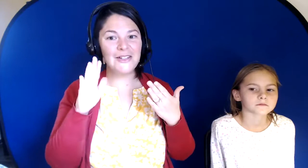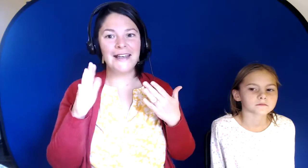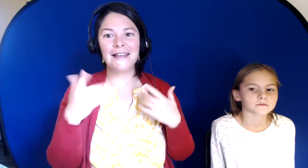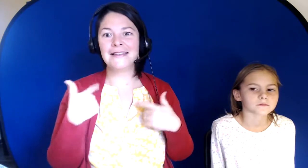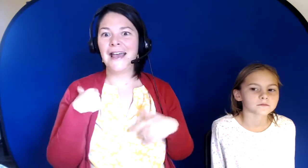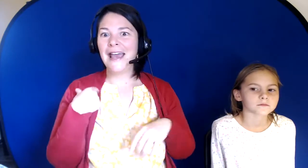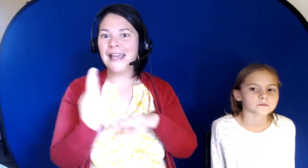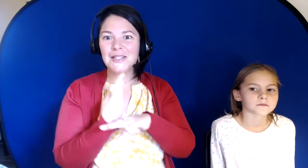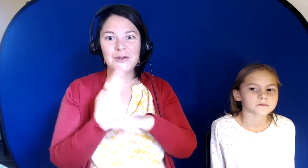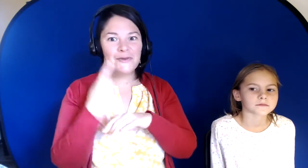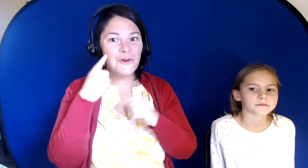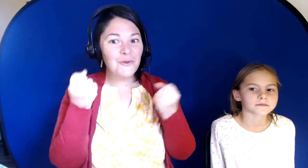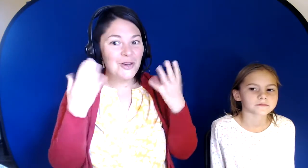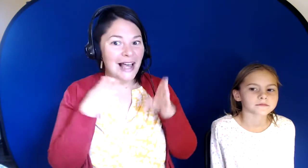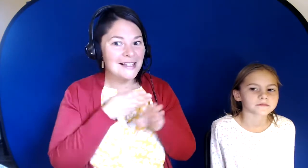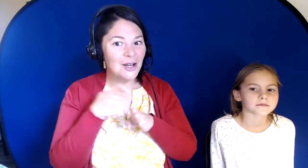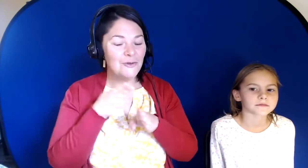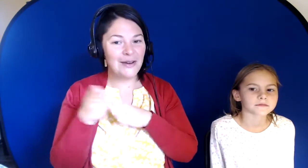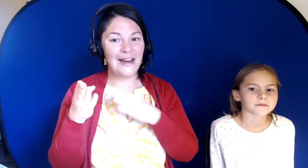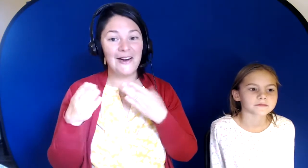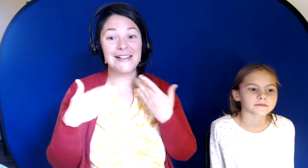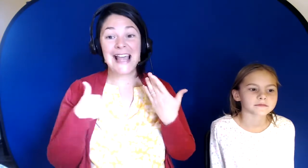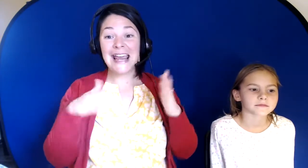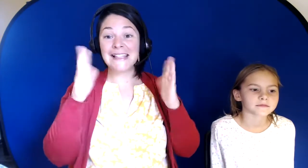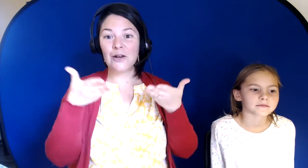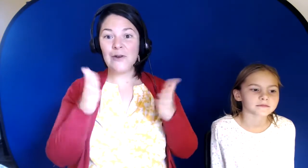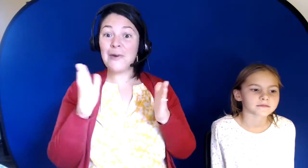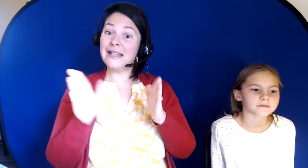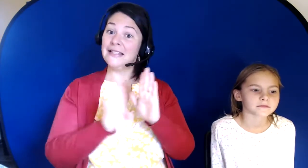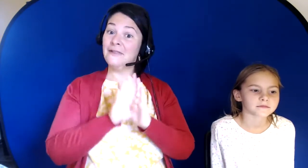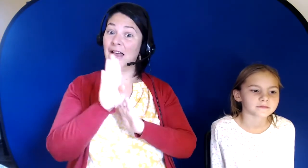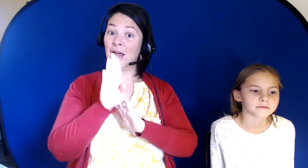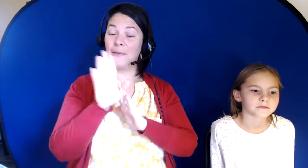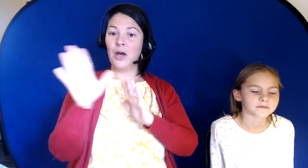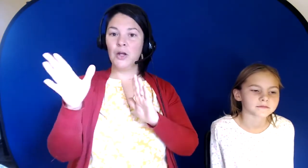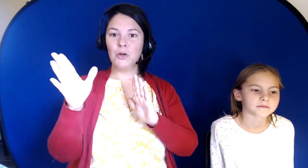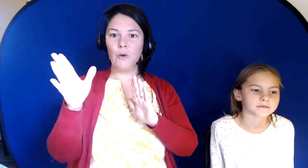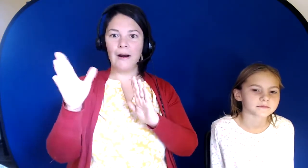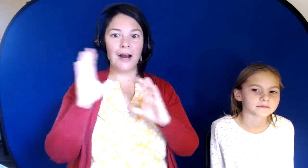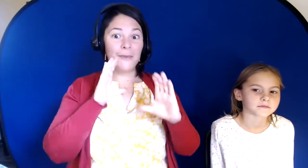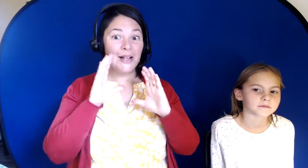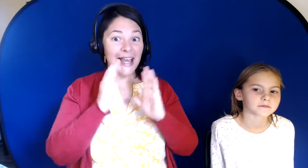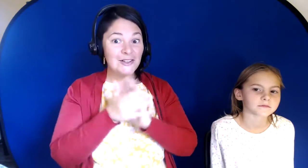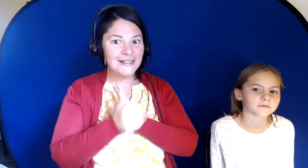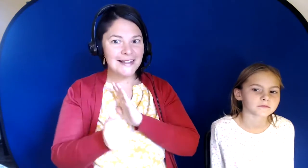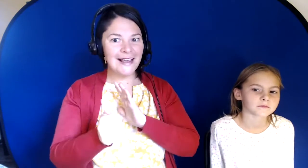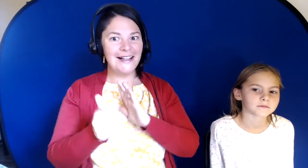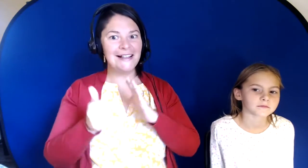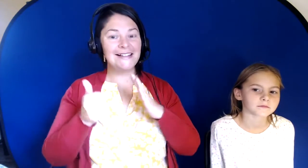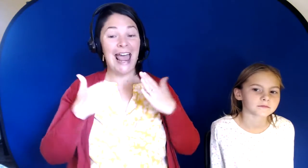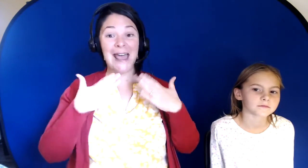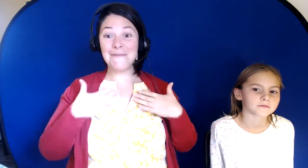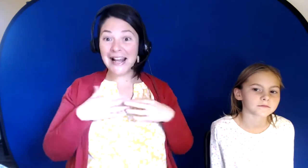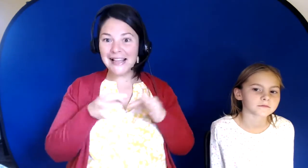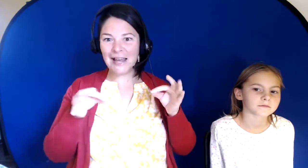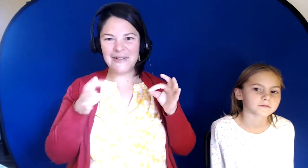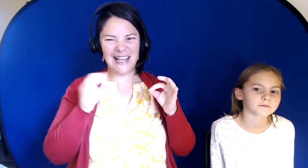colleges. It's useful for lots of careers. It's a great way to develop your communication skills and body language and even